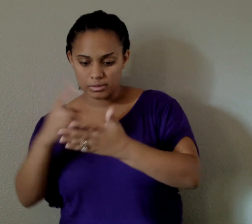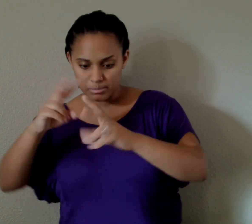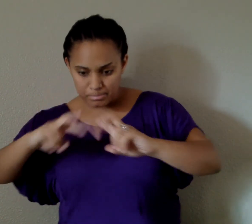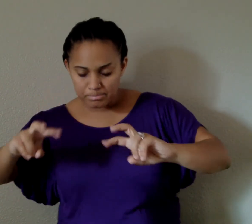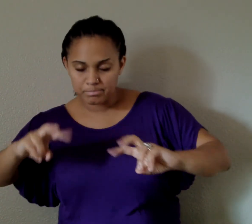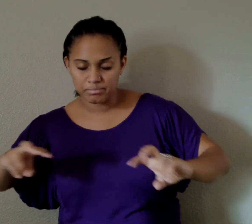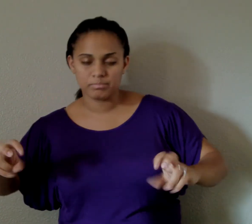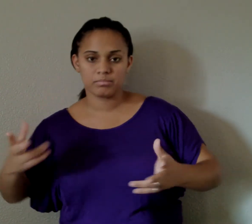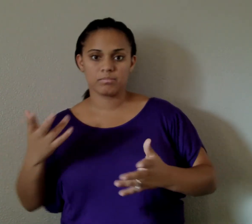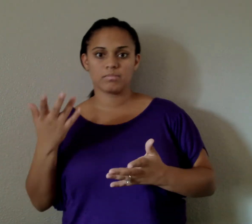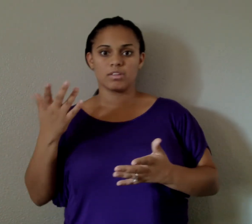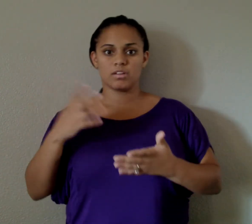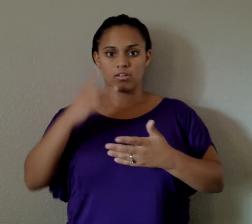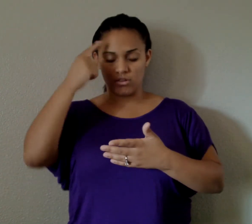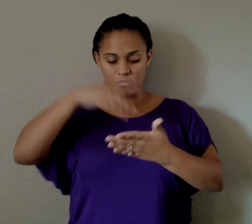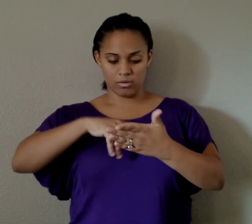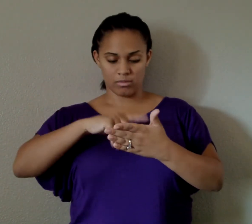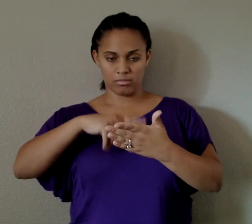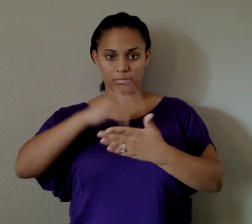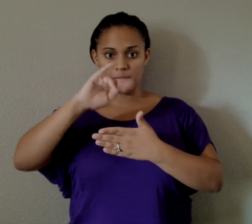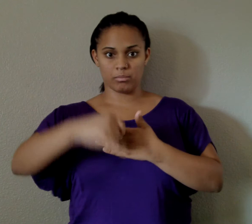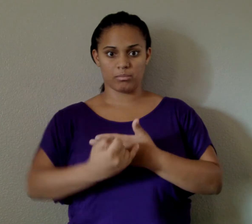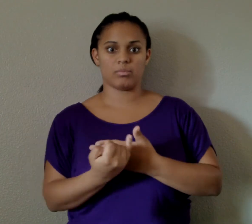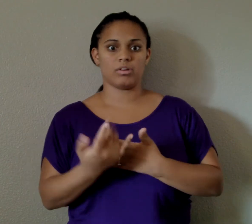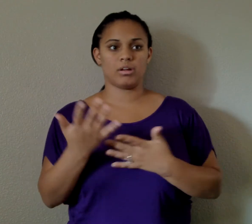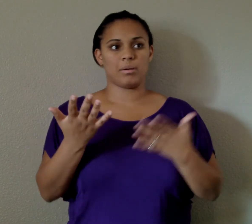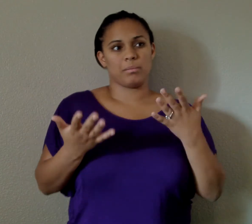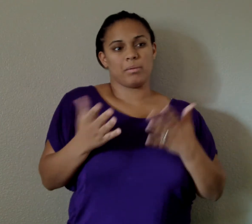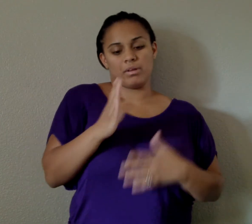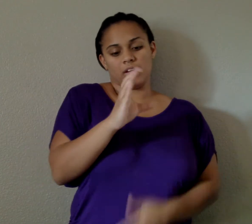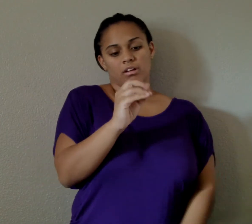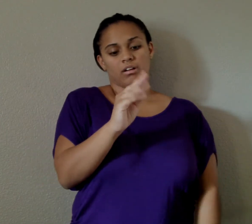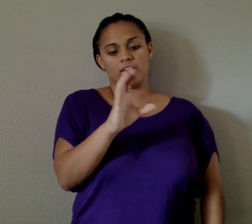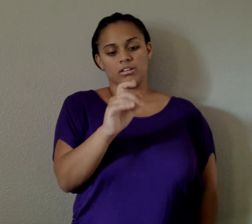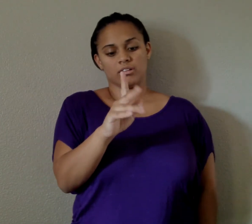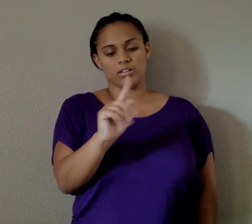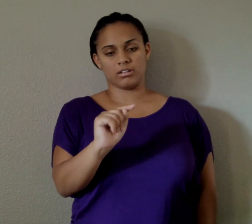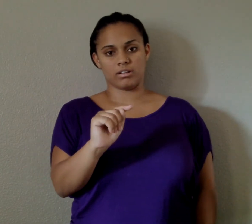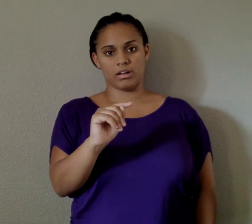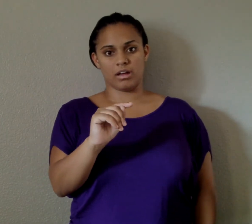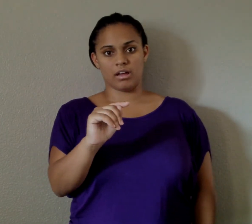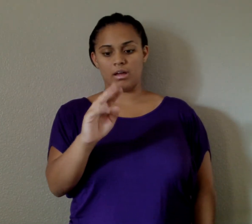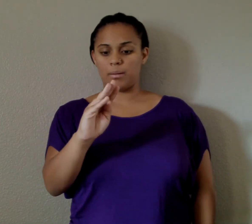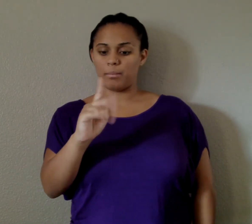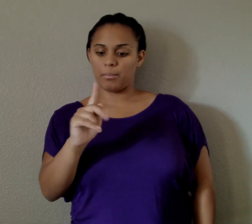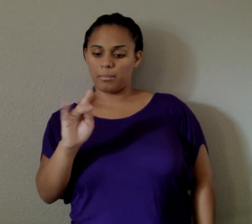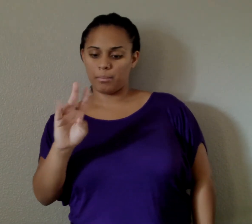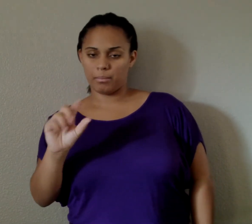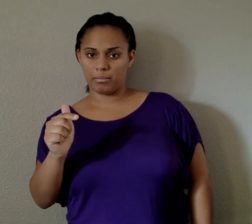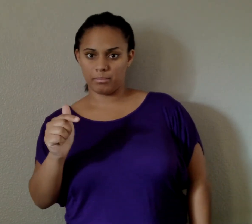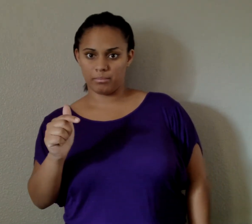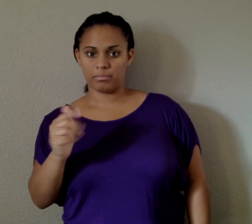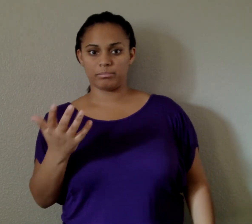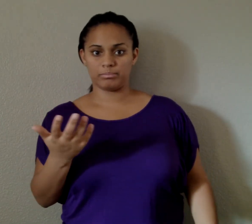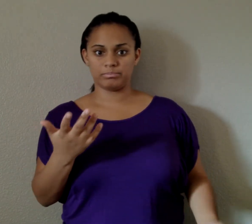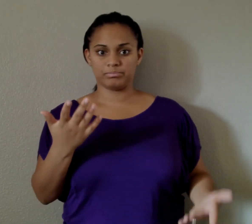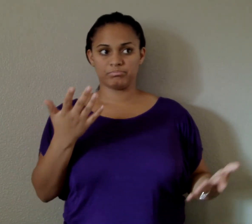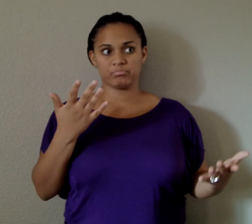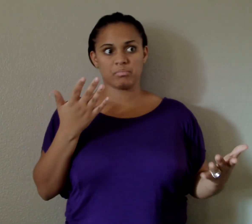on in class, like concept mapping. Maybe they'll go find the article, draw a concept map of that article, which means